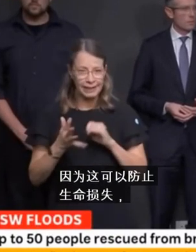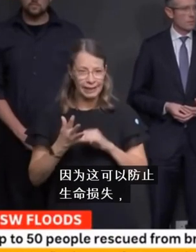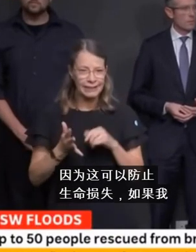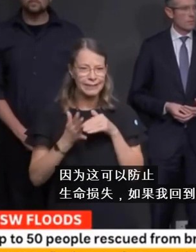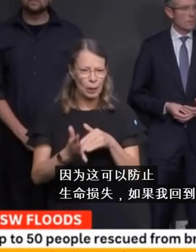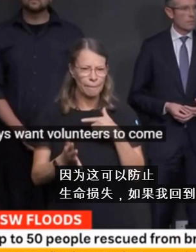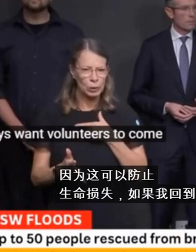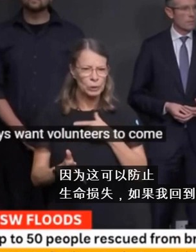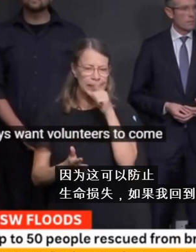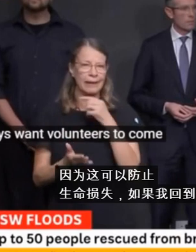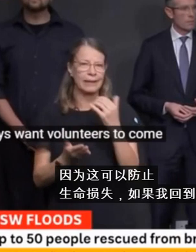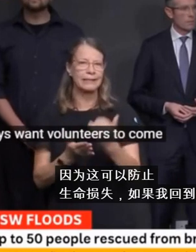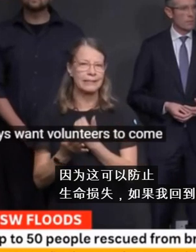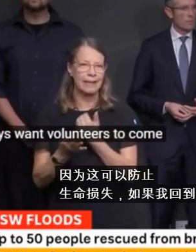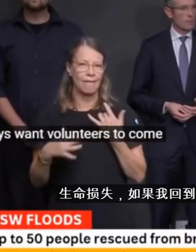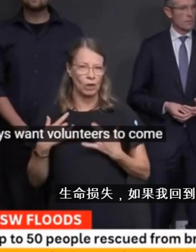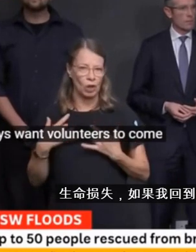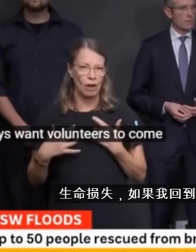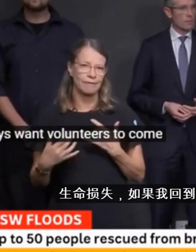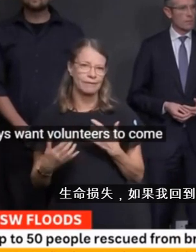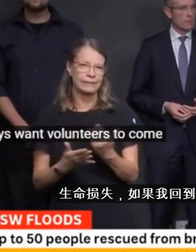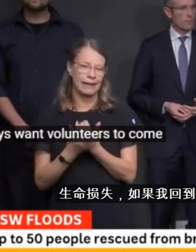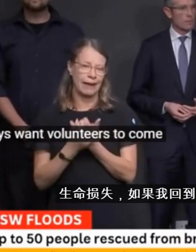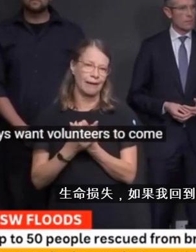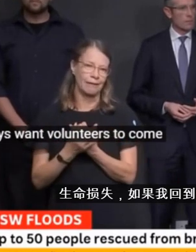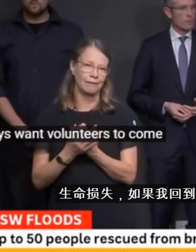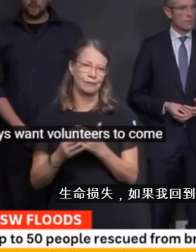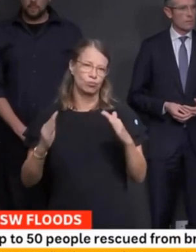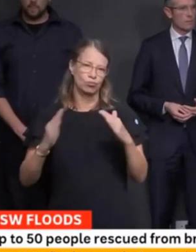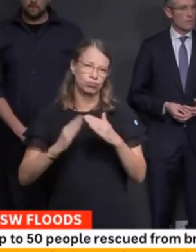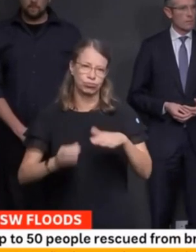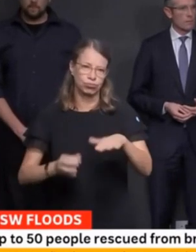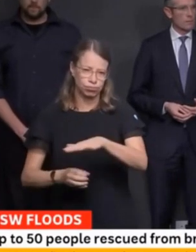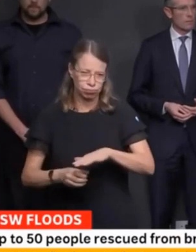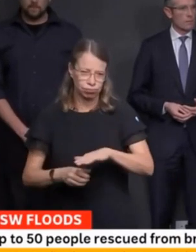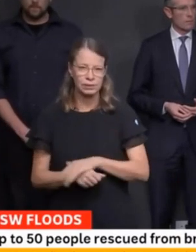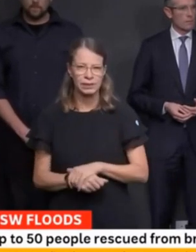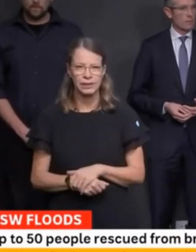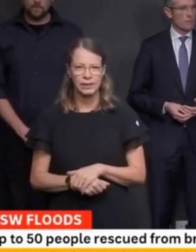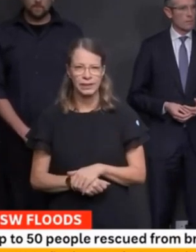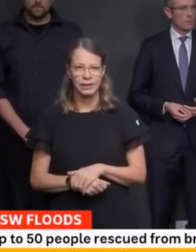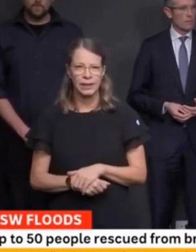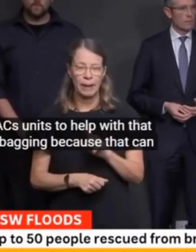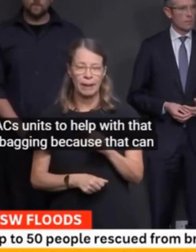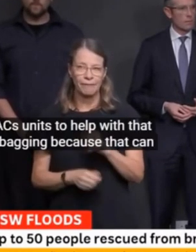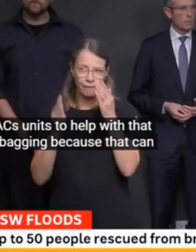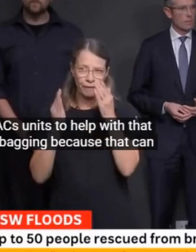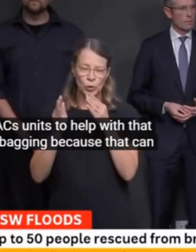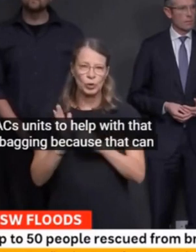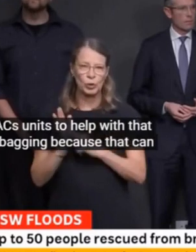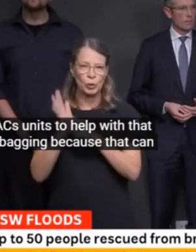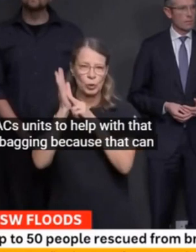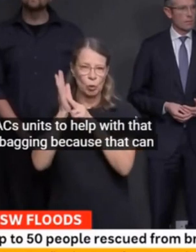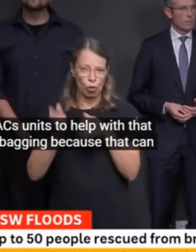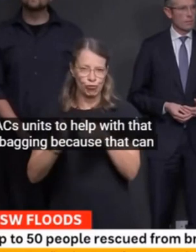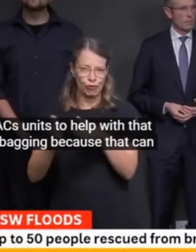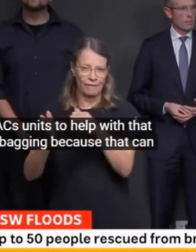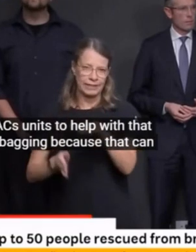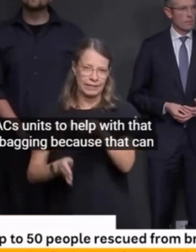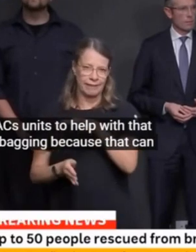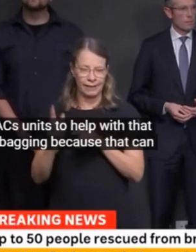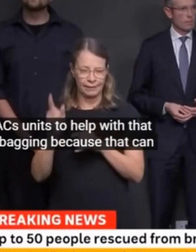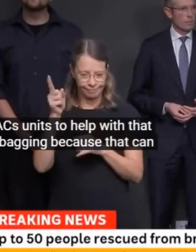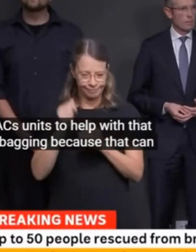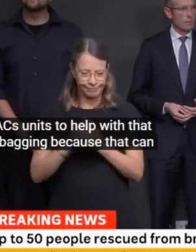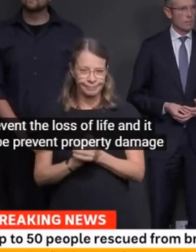loss of life and it can prevent property damage as well. If I just go back up into the Northern Rivers, as